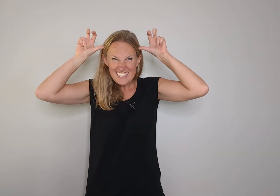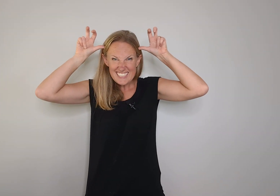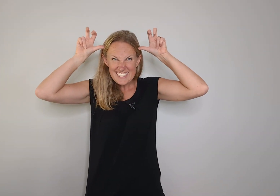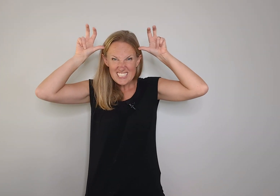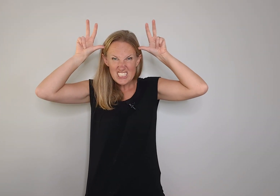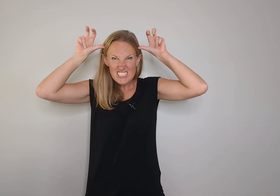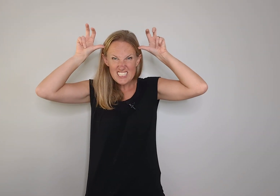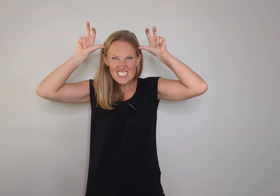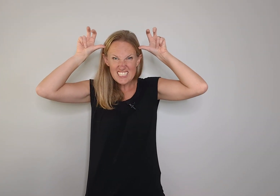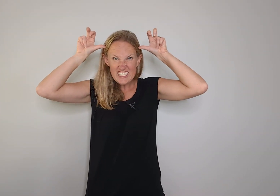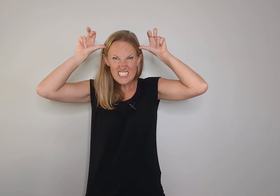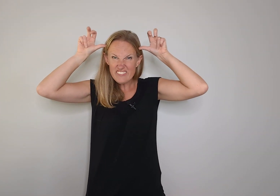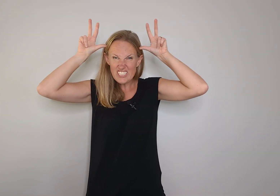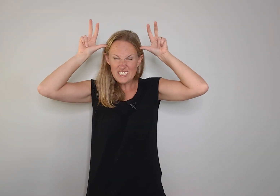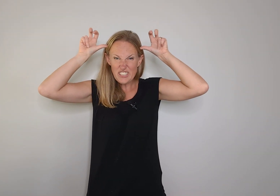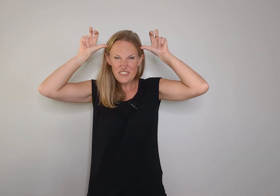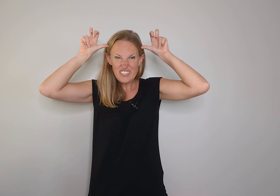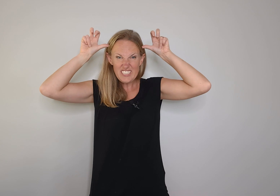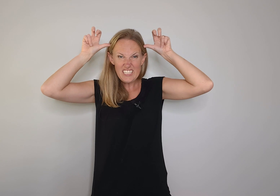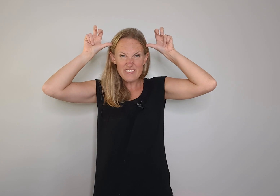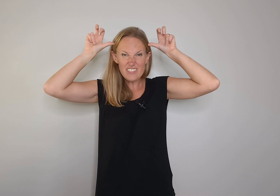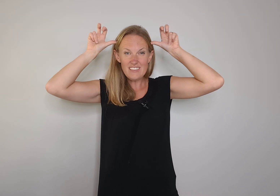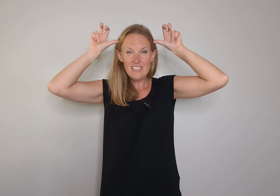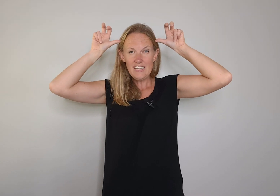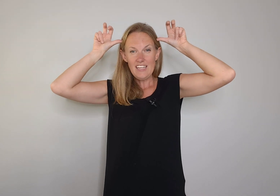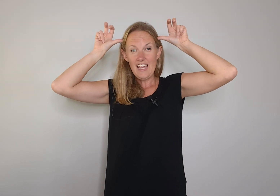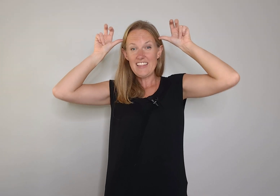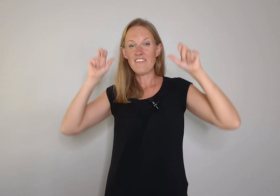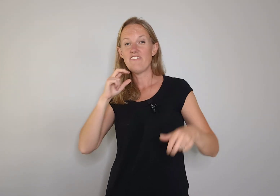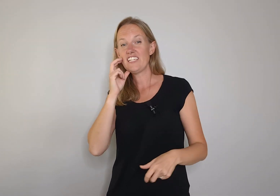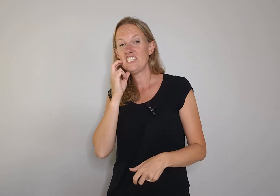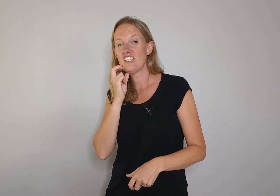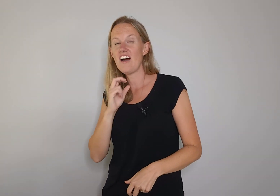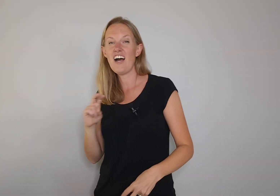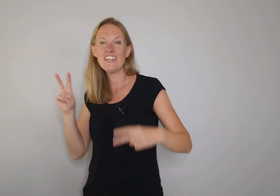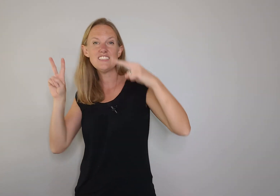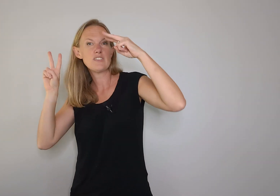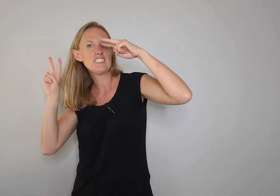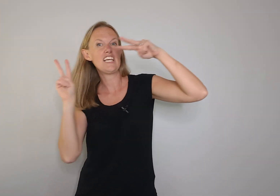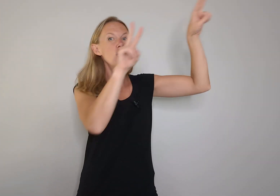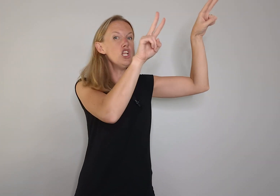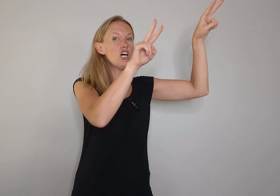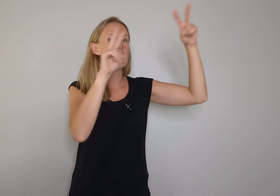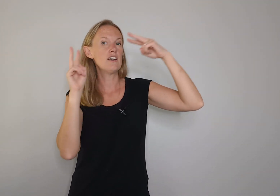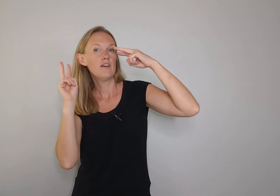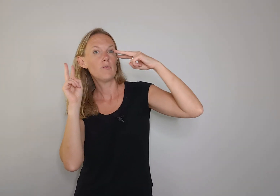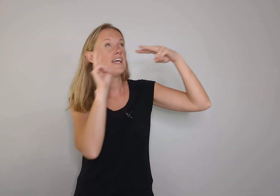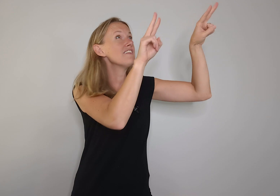this, evil. Don't fear evil. And then fix your eyes. We're going to say, look, right?